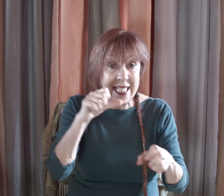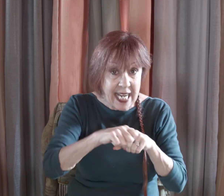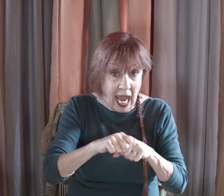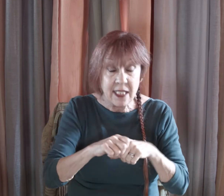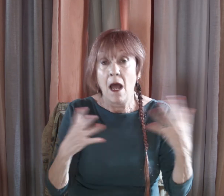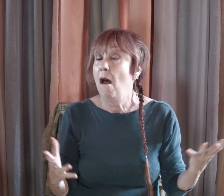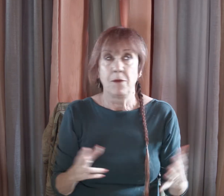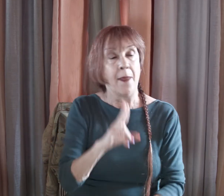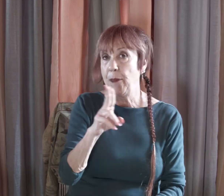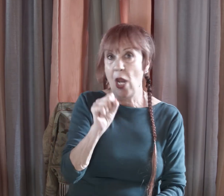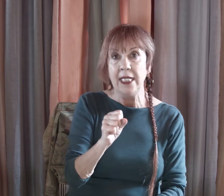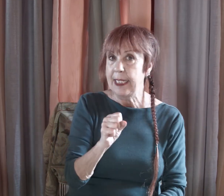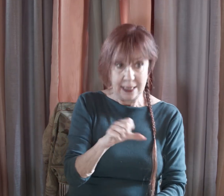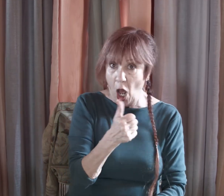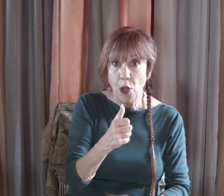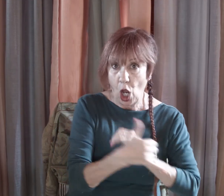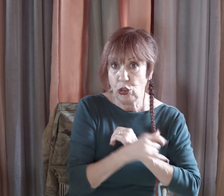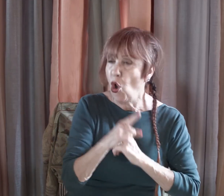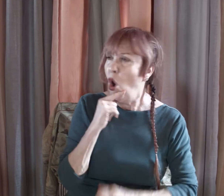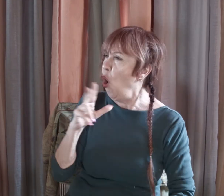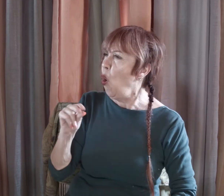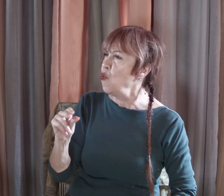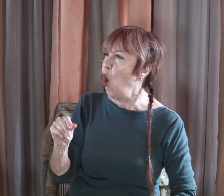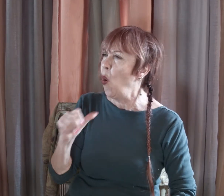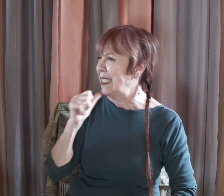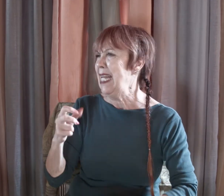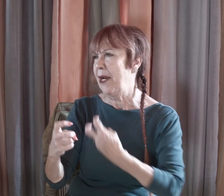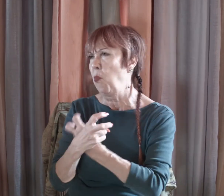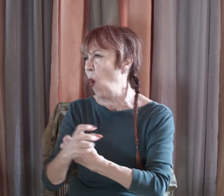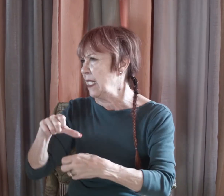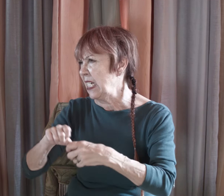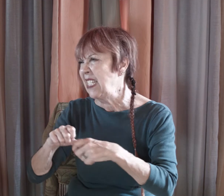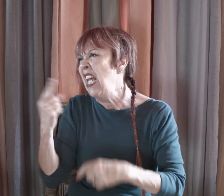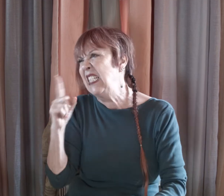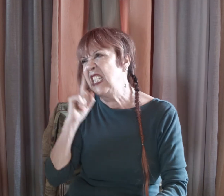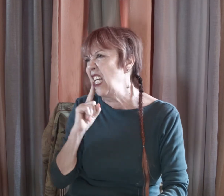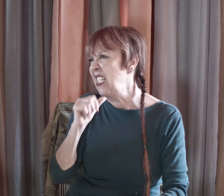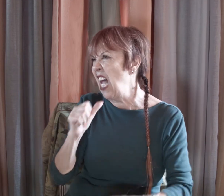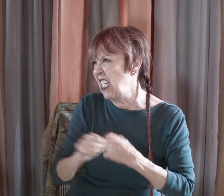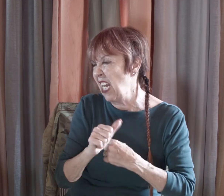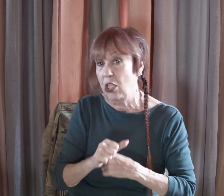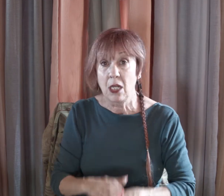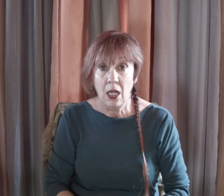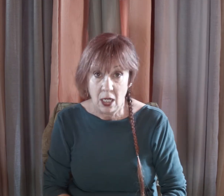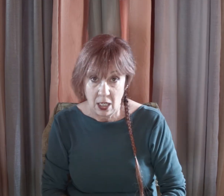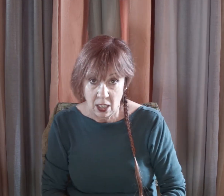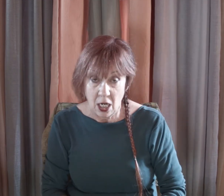other countries tried to rewrite the world by saying this isn't really a poison gas, it's a tear gas. It's not dangerous at all. Well, actually, it